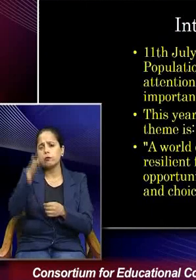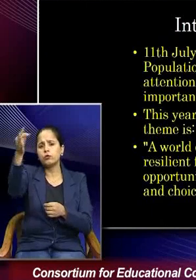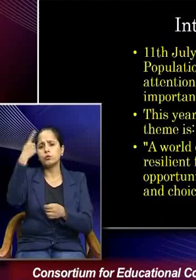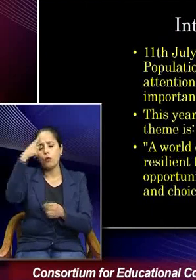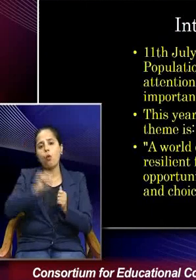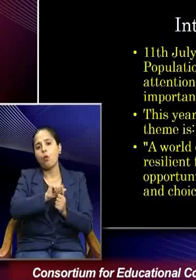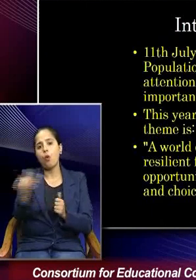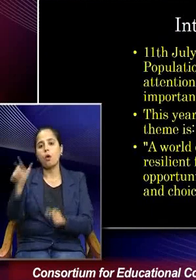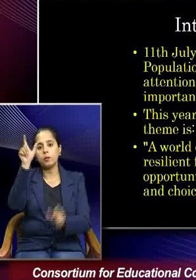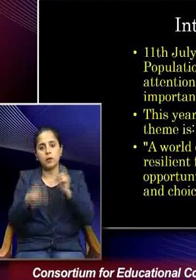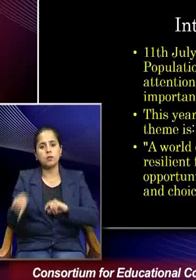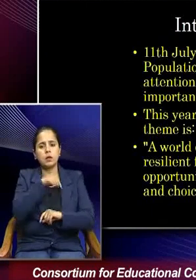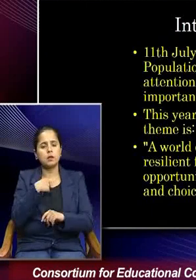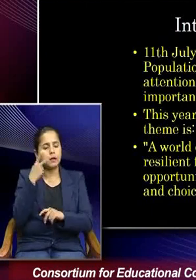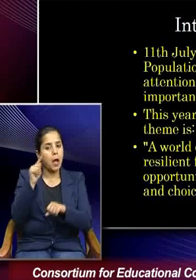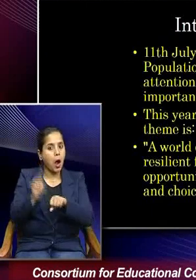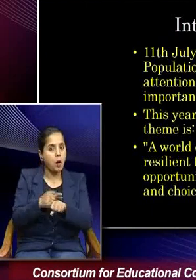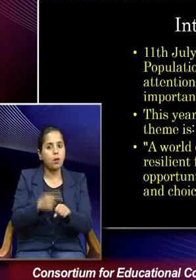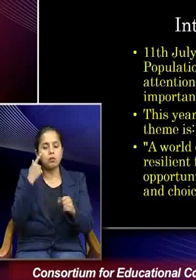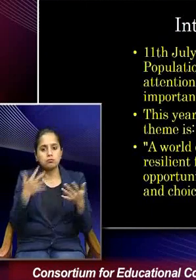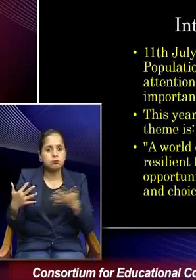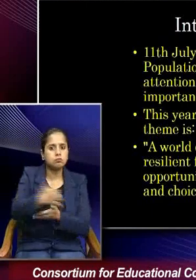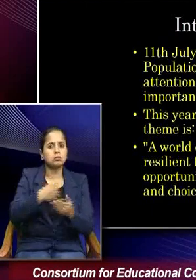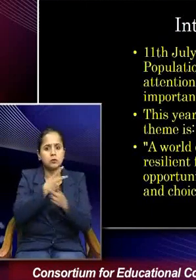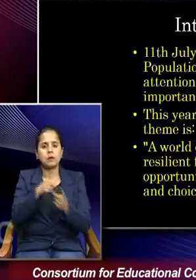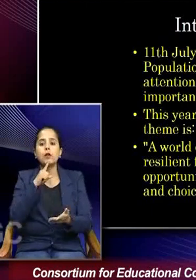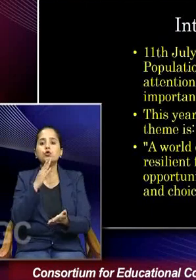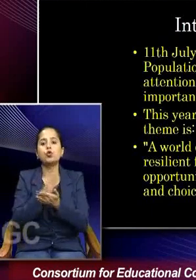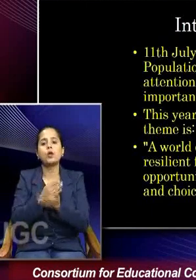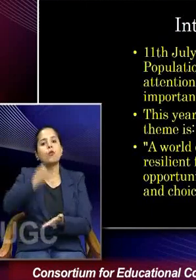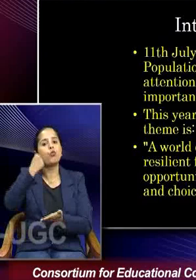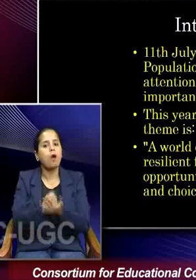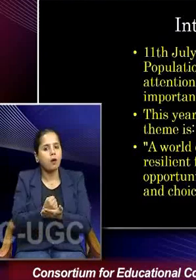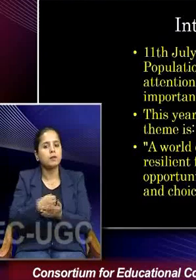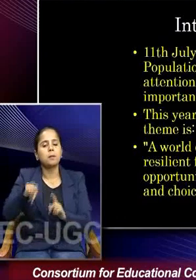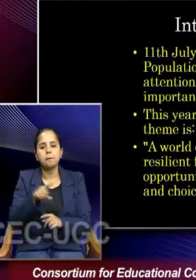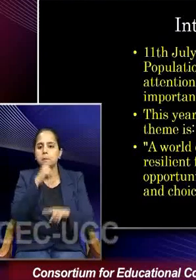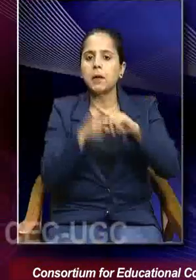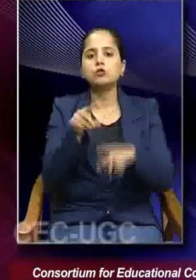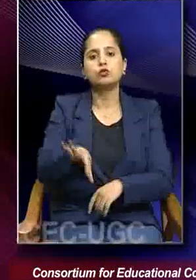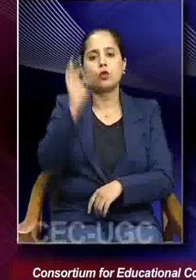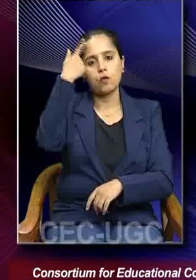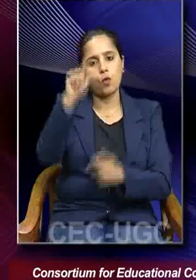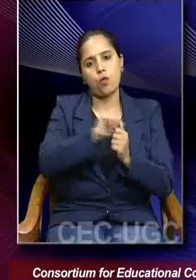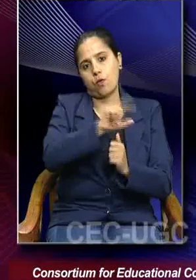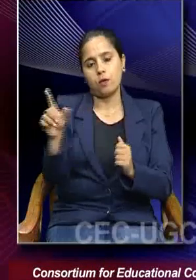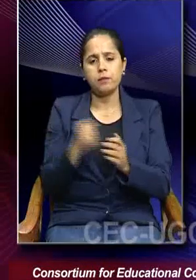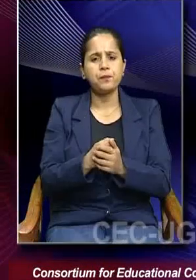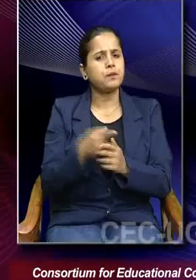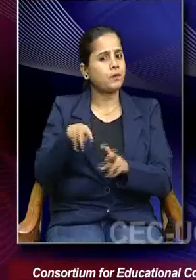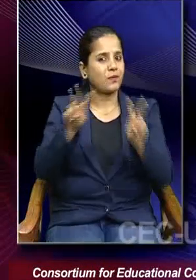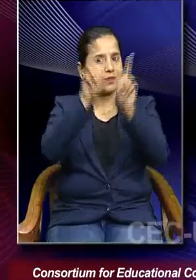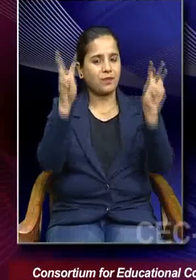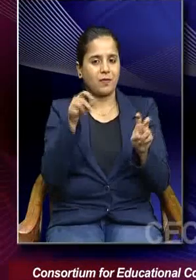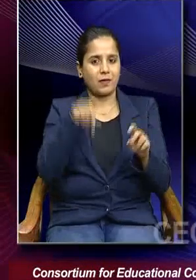all, harnessing opportunities and ensuring rights and choices for all. Now, what we get out